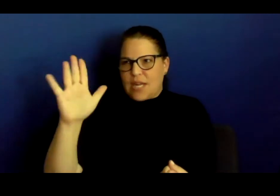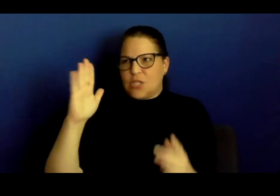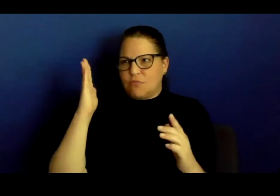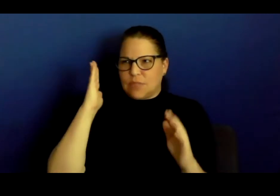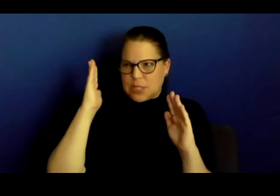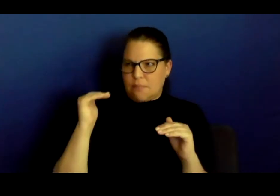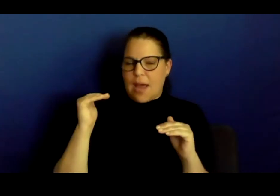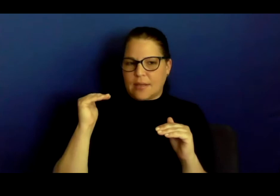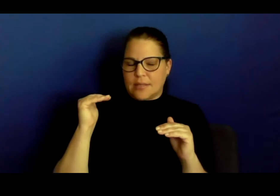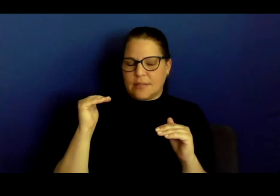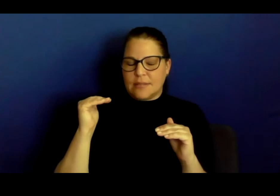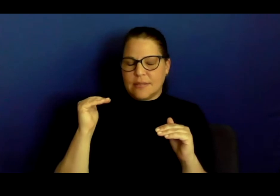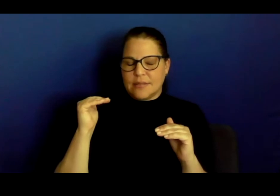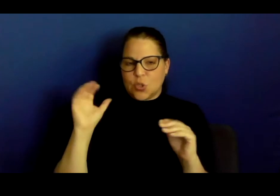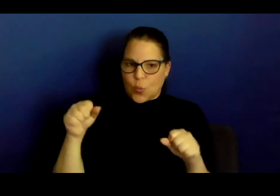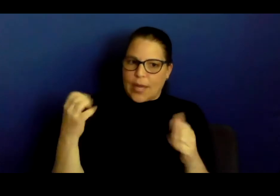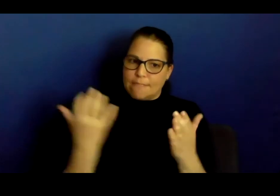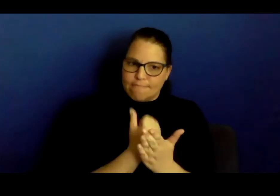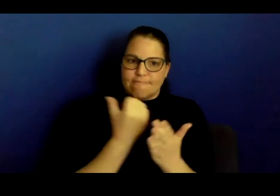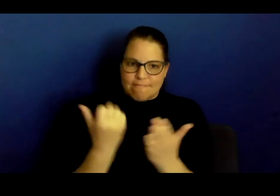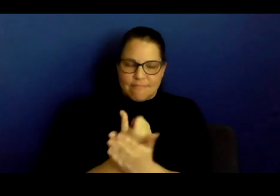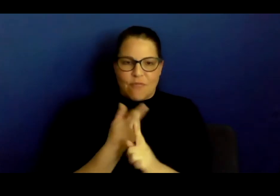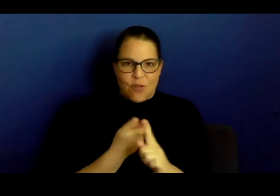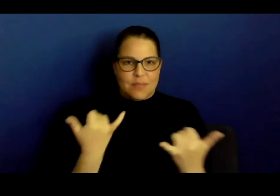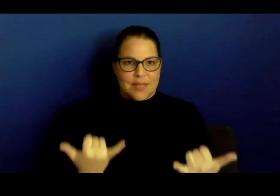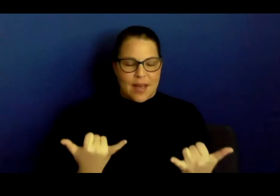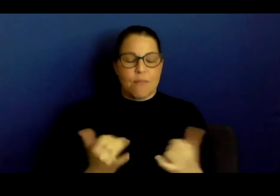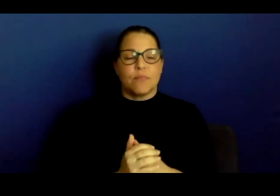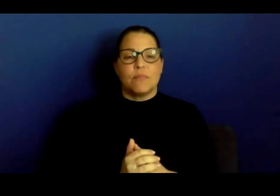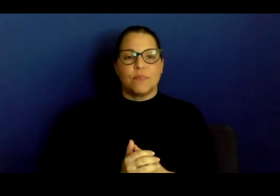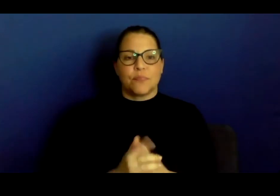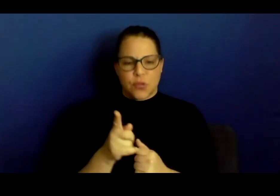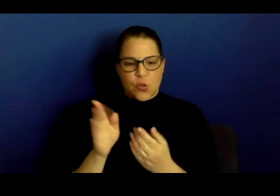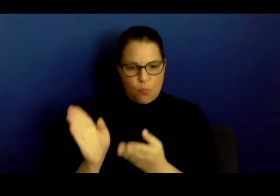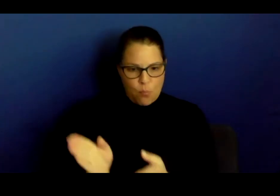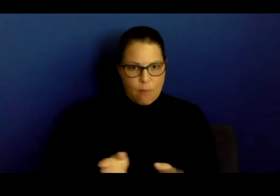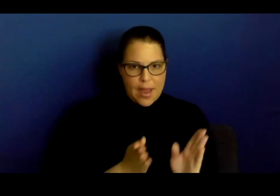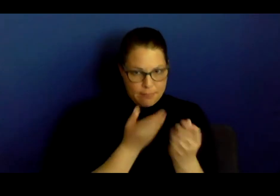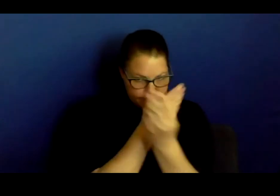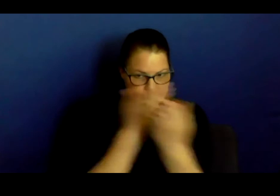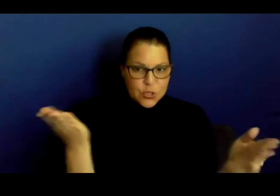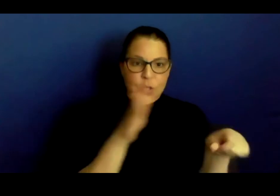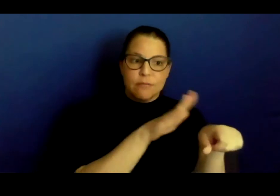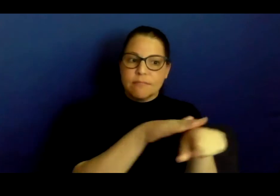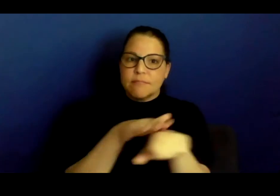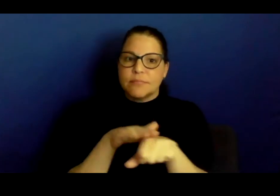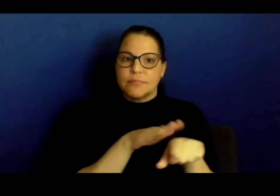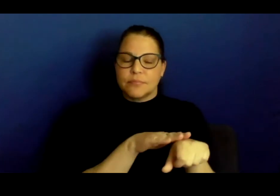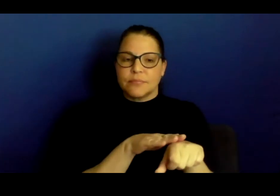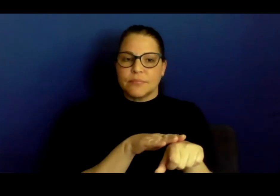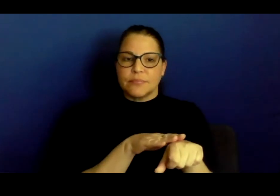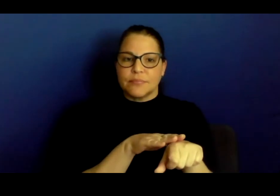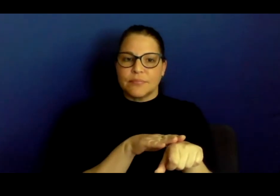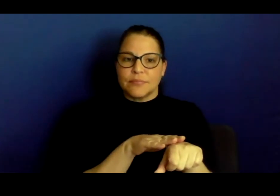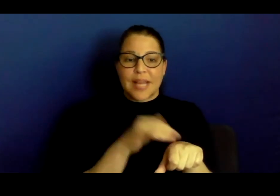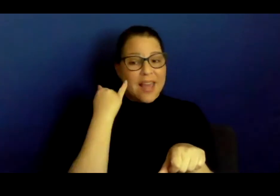you think you could get out of today. So once you've prepped your participants and the things that are not in your control